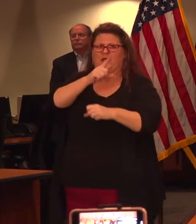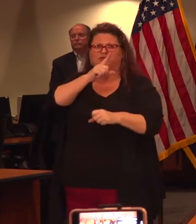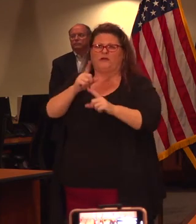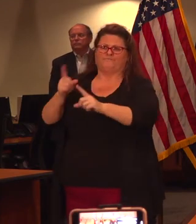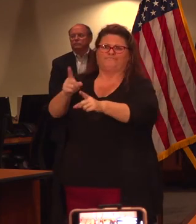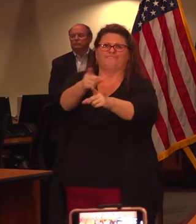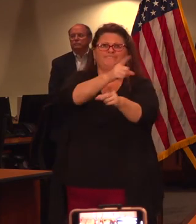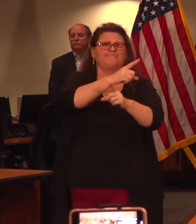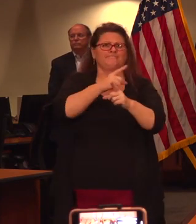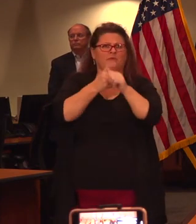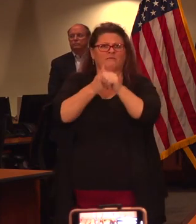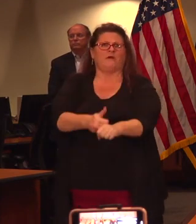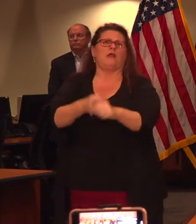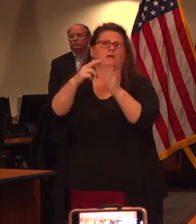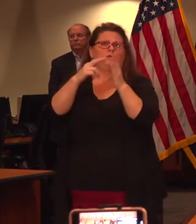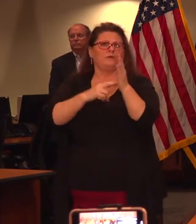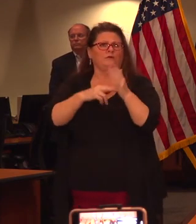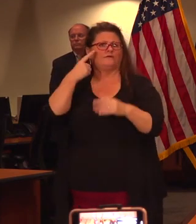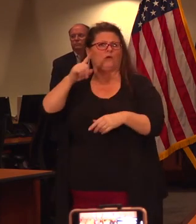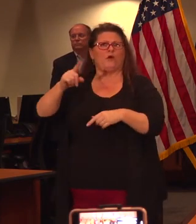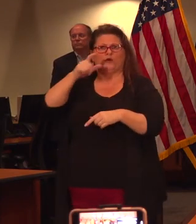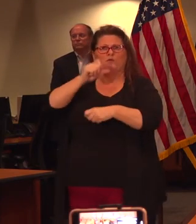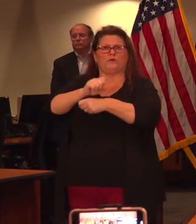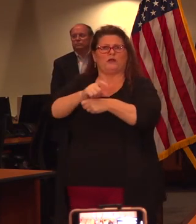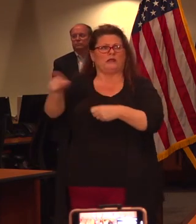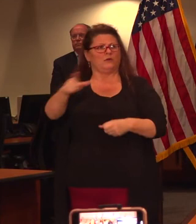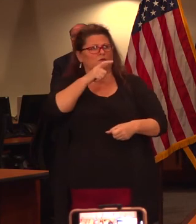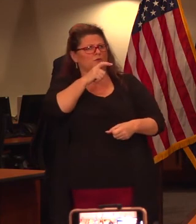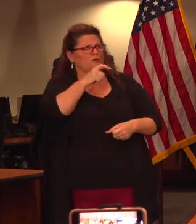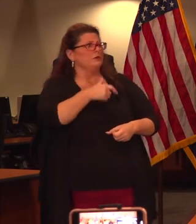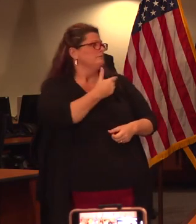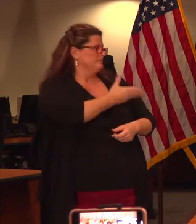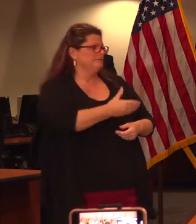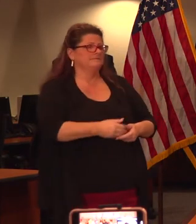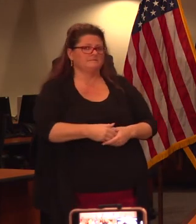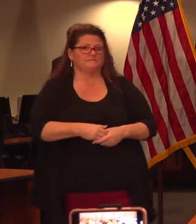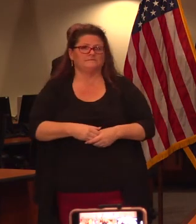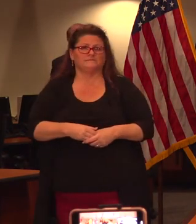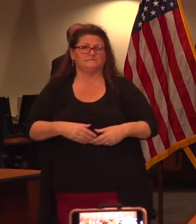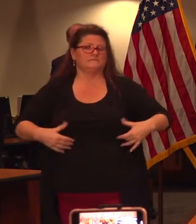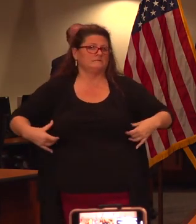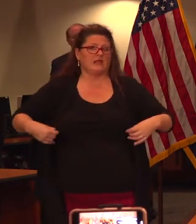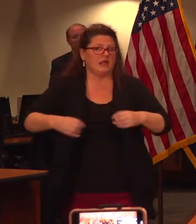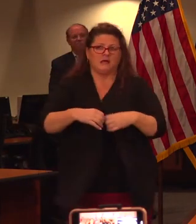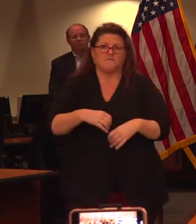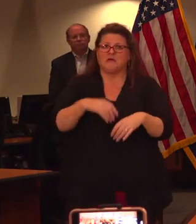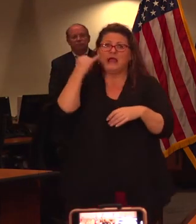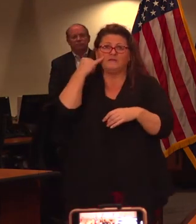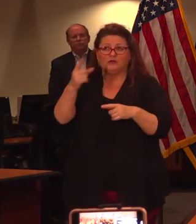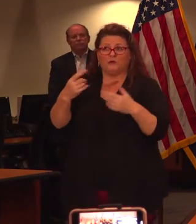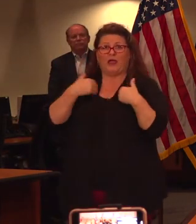manufacturing plants are enforcing those measures for their workers? I'll be glad to answer that. I'm not aware if you have any